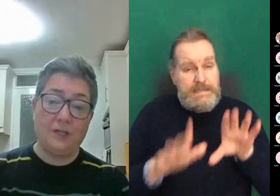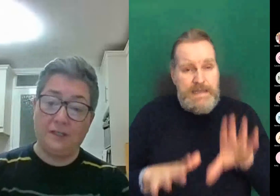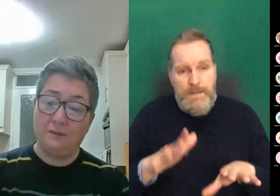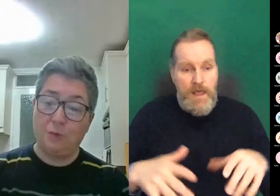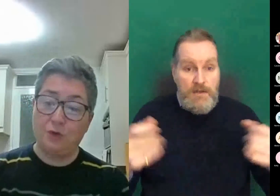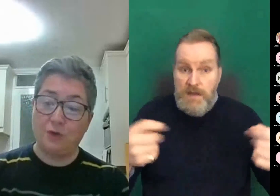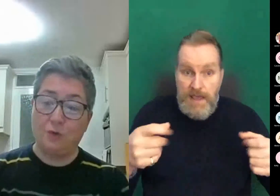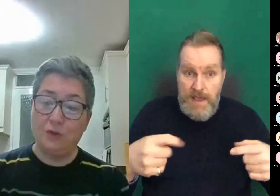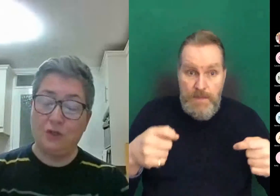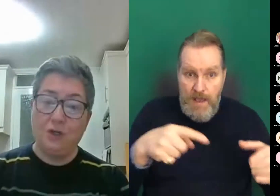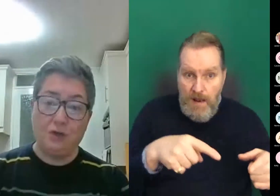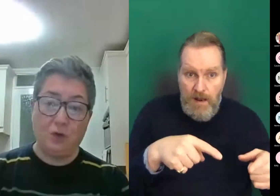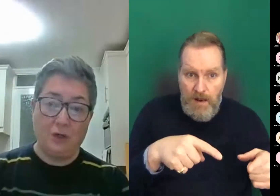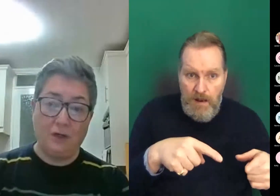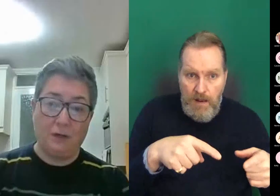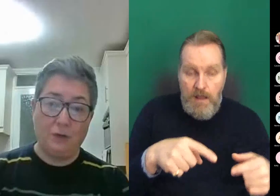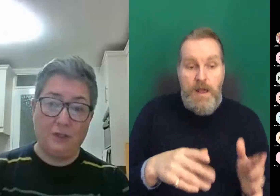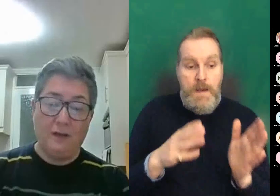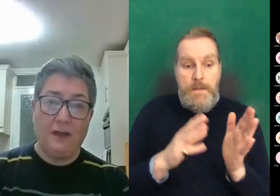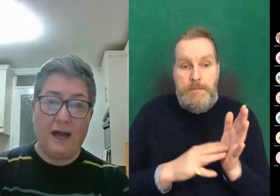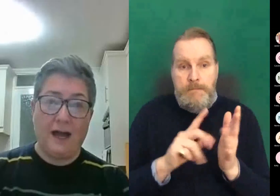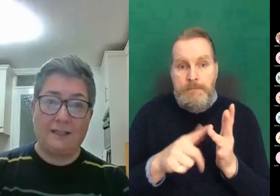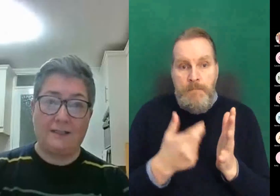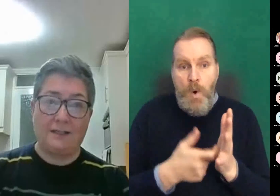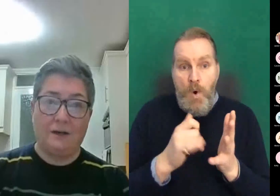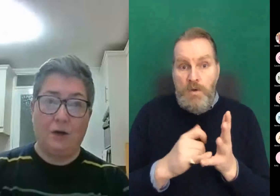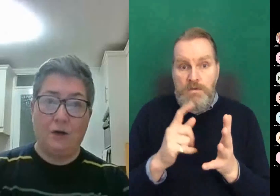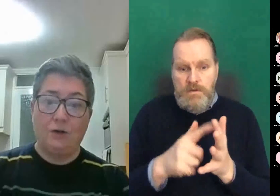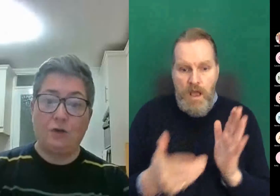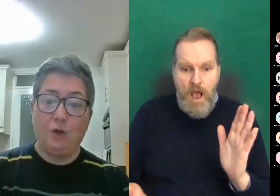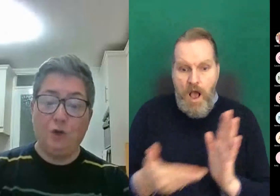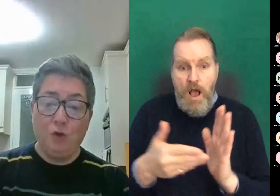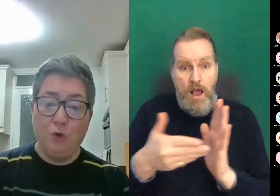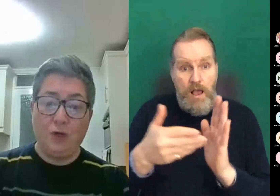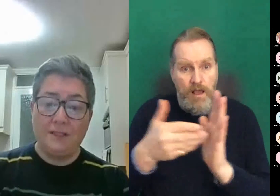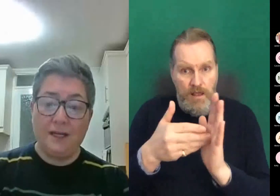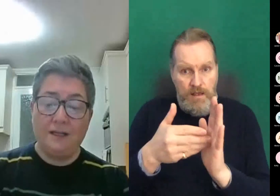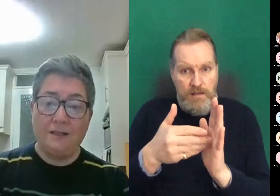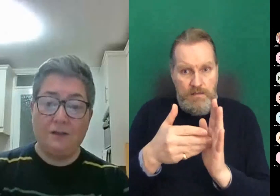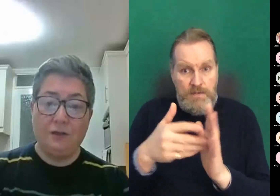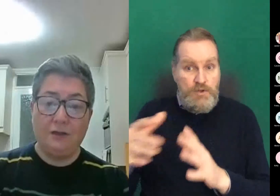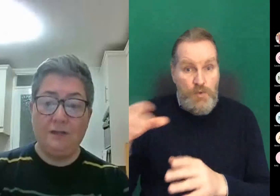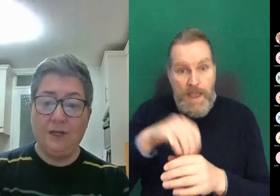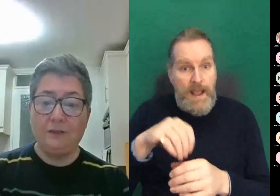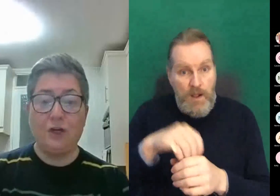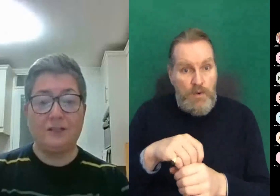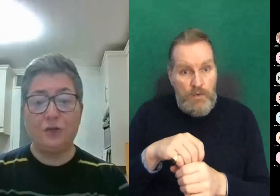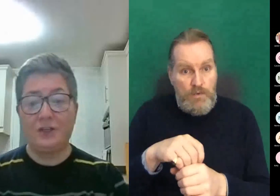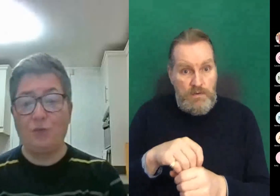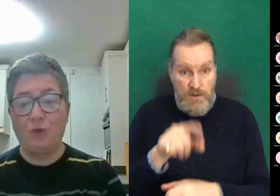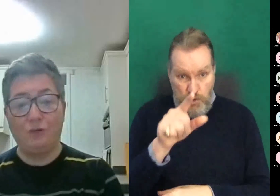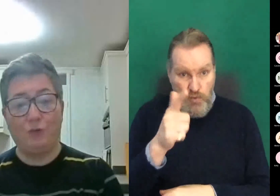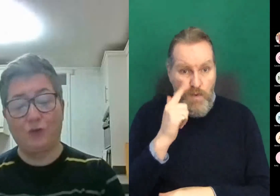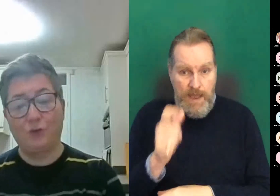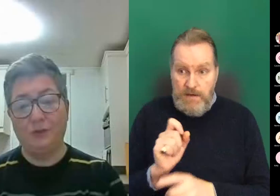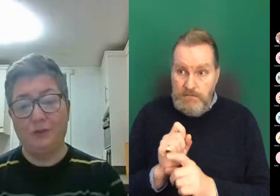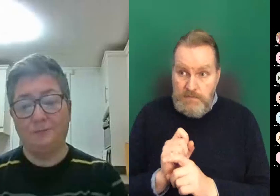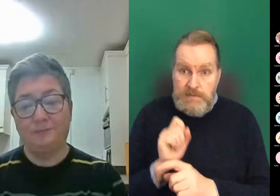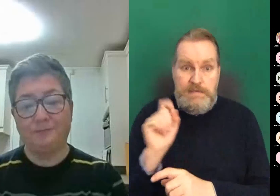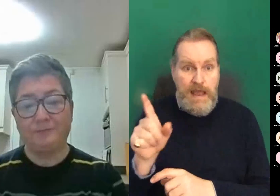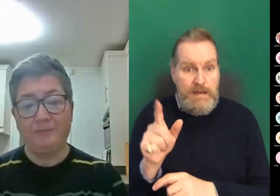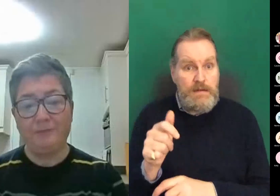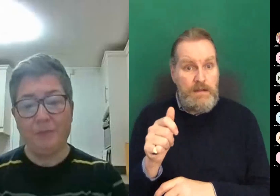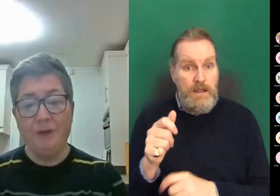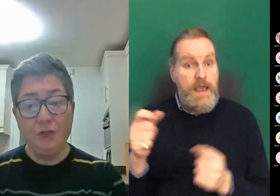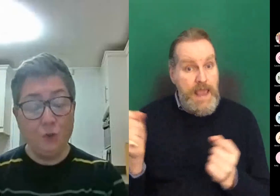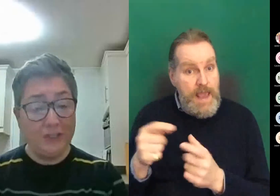have also updated Morse code to include the @ so that you can send your email address to someone in Morse